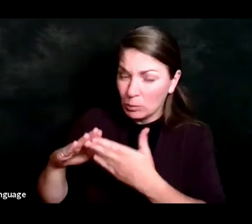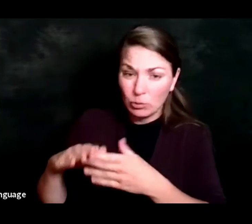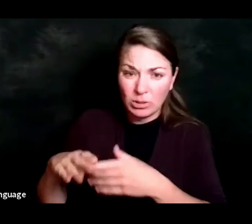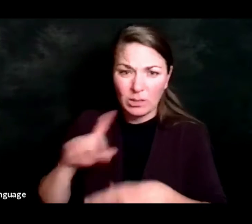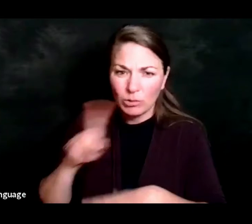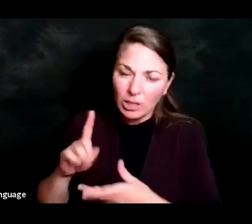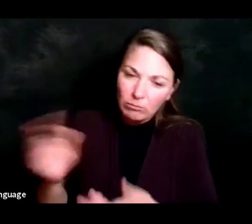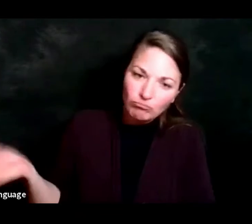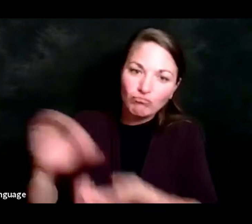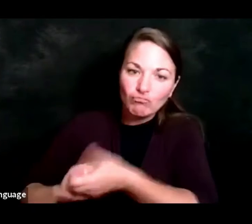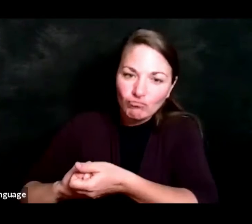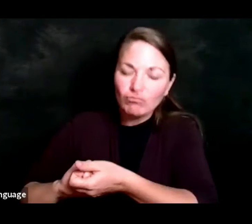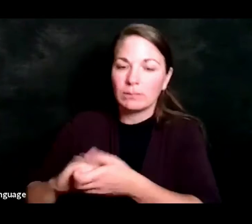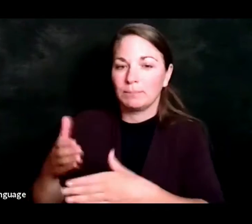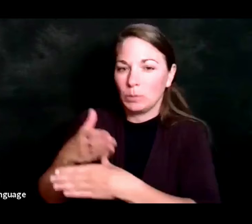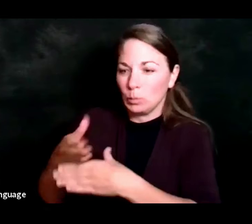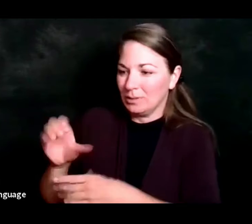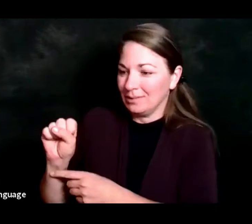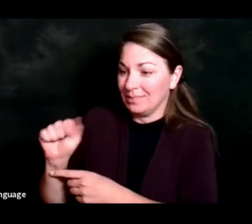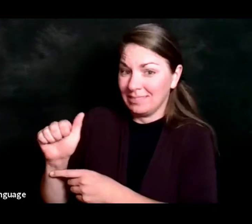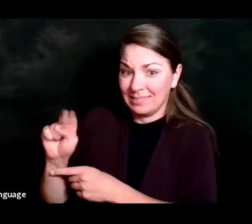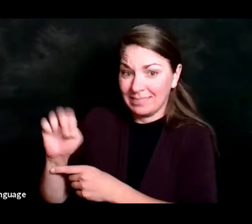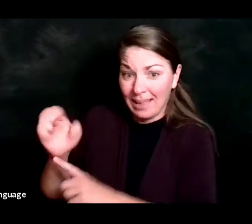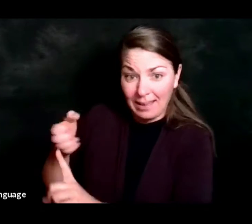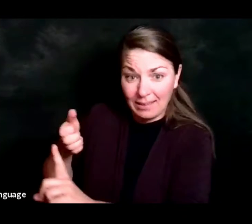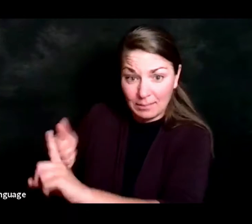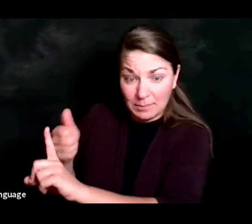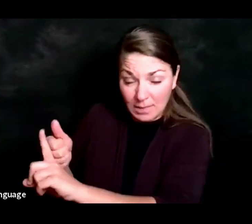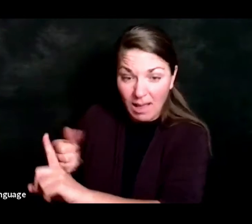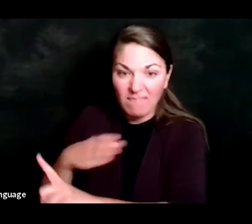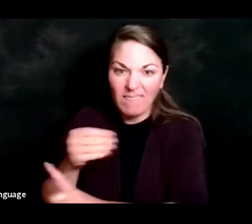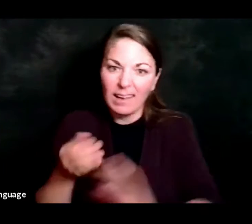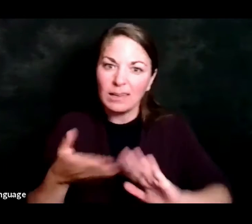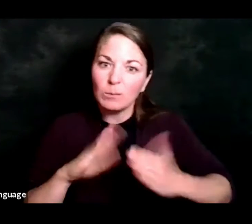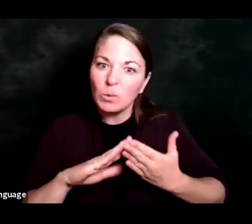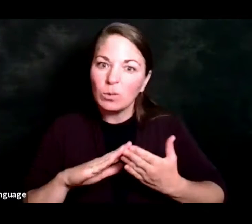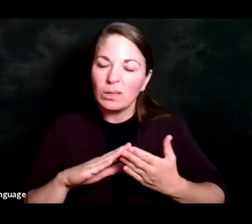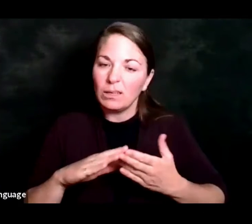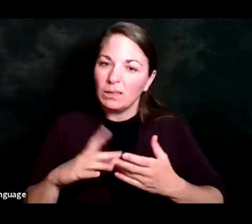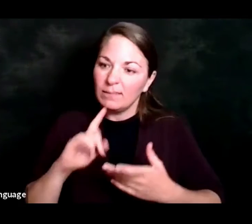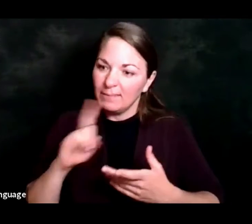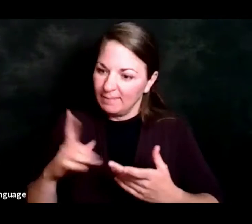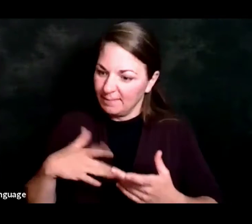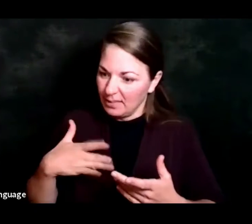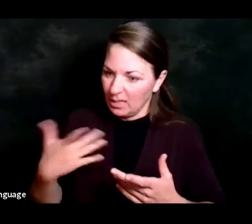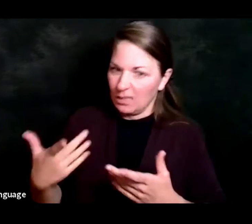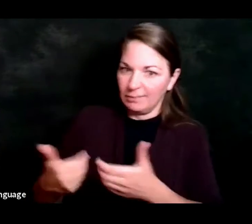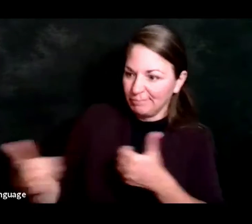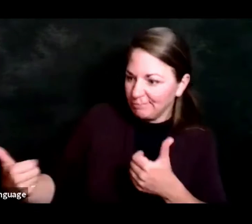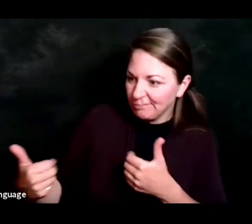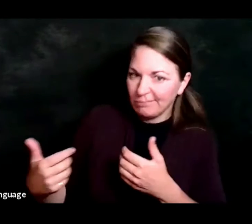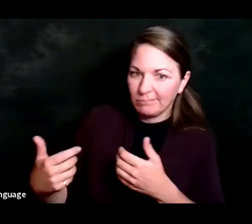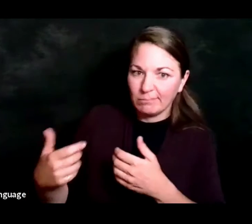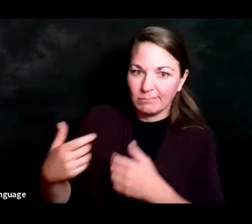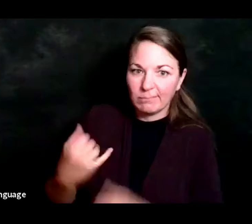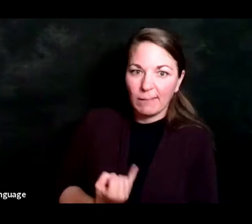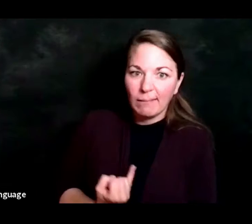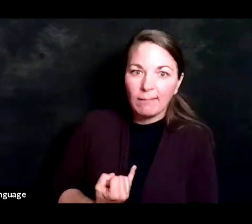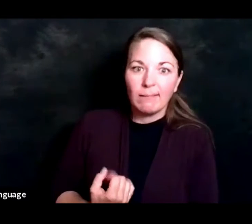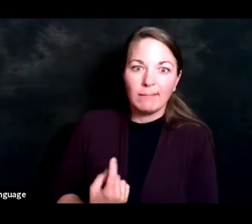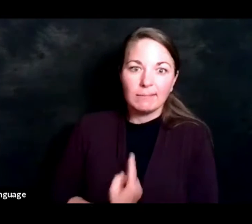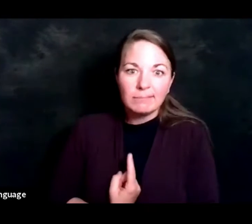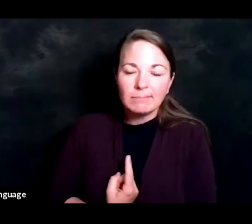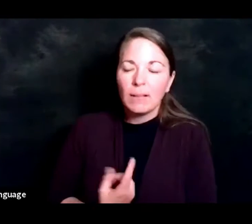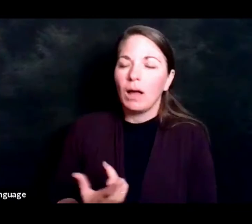SANE programs in their communities who may be feeling isolated. Also to help support partnerships and